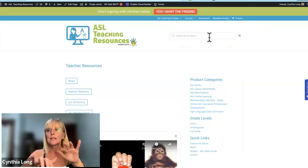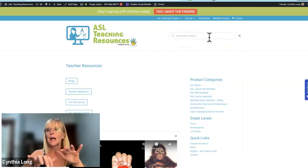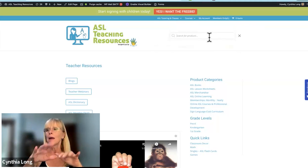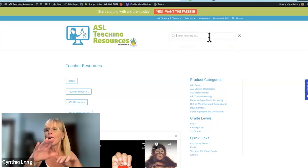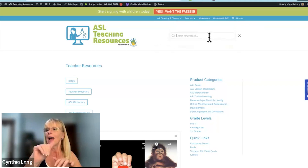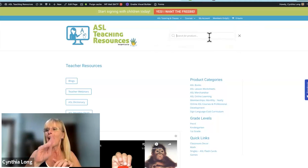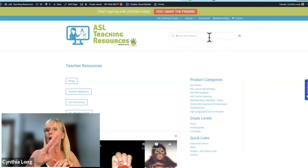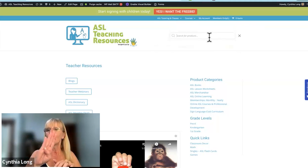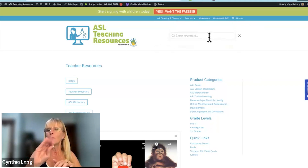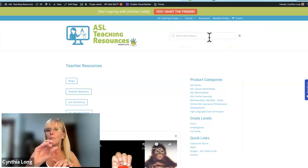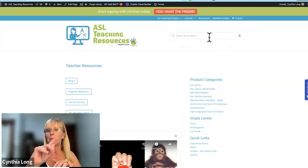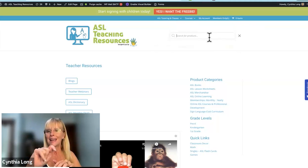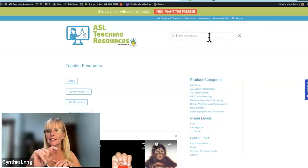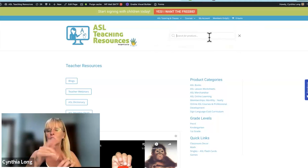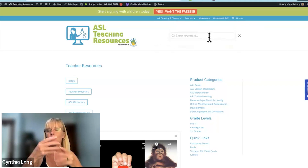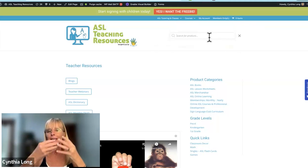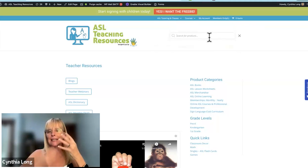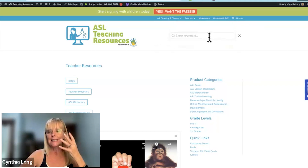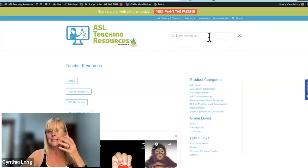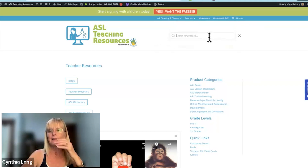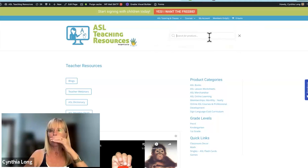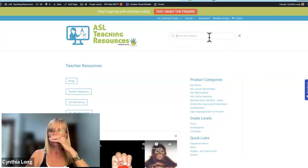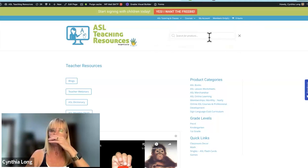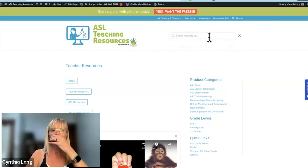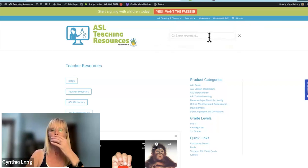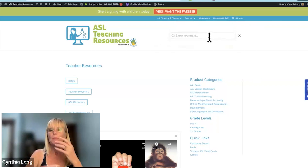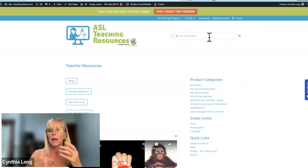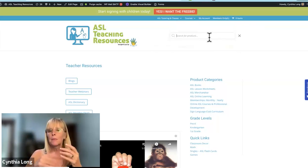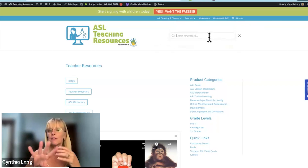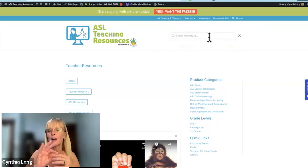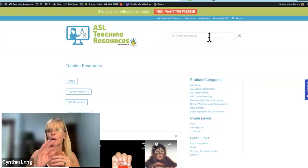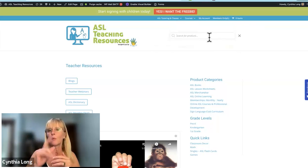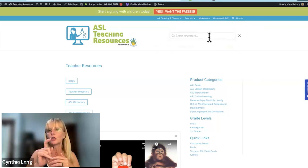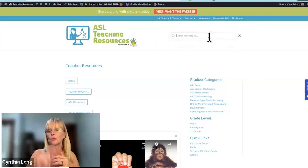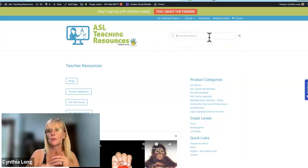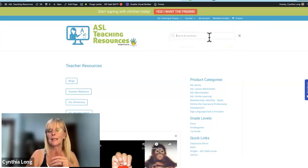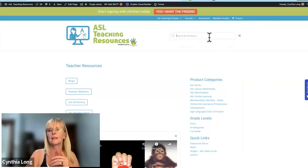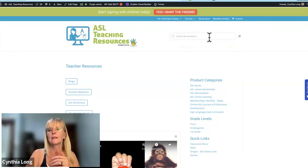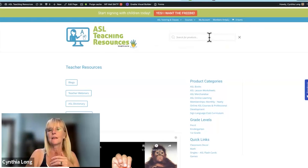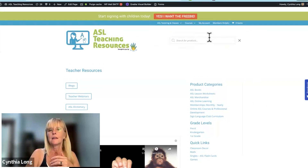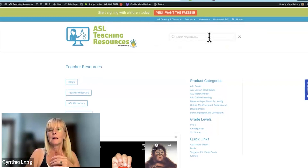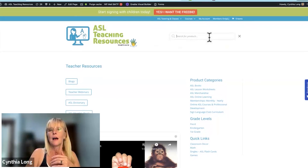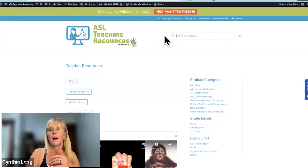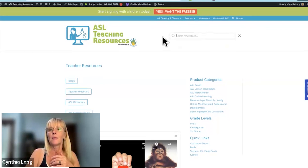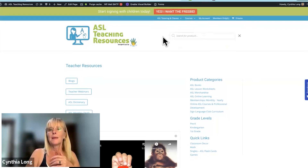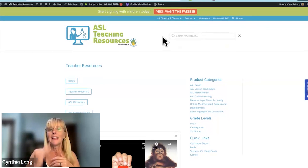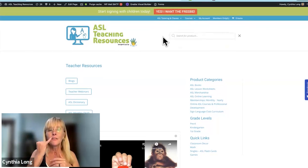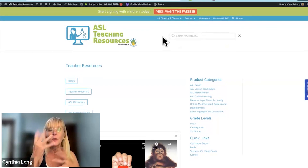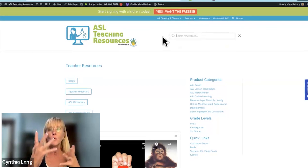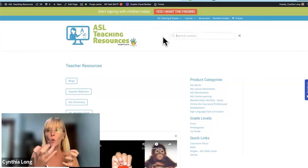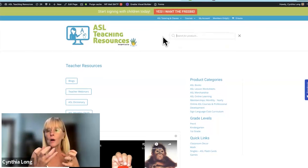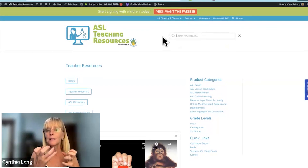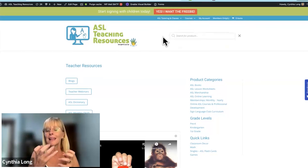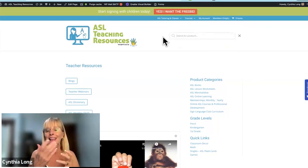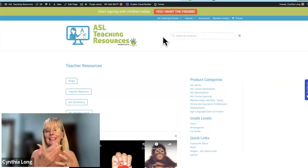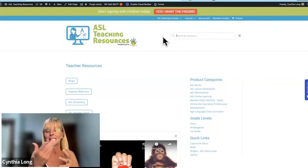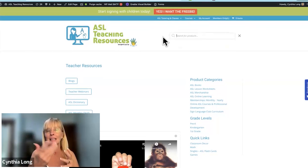type alphabet and you'll get a list of things, and you'll be able to find what you need. If you want these things